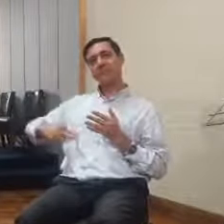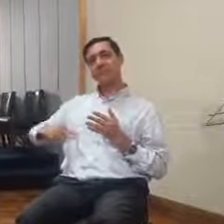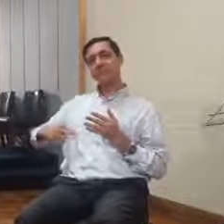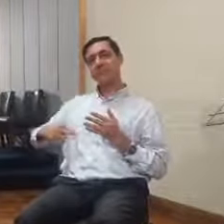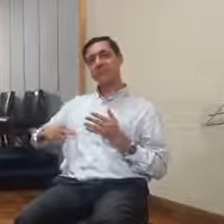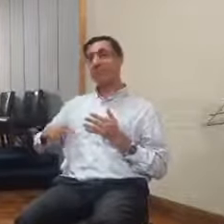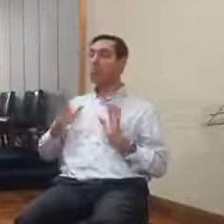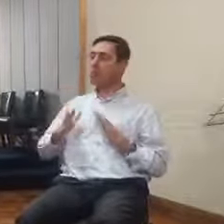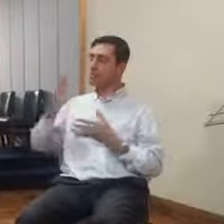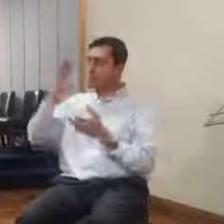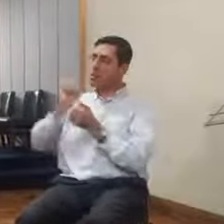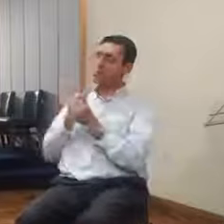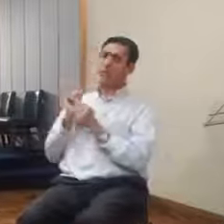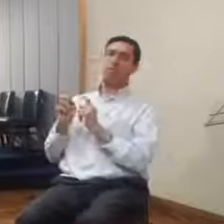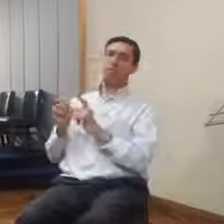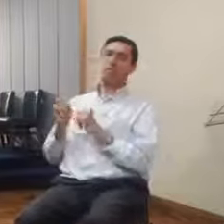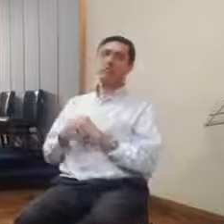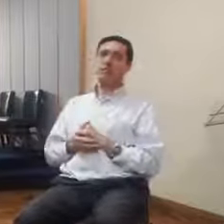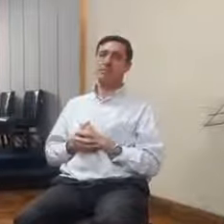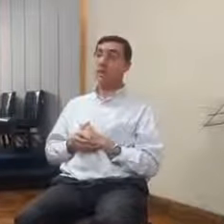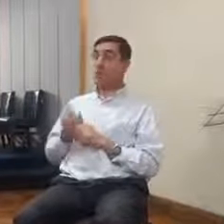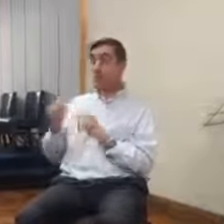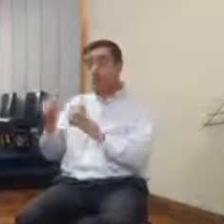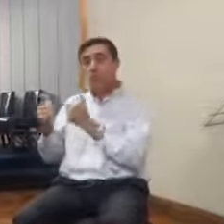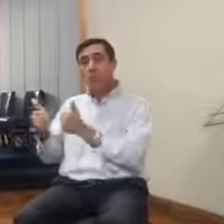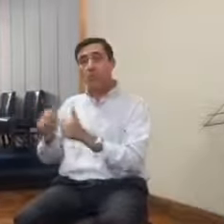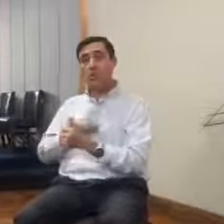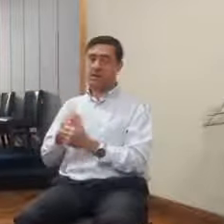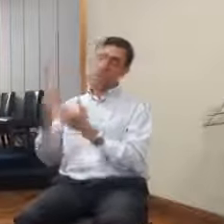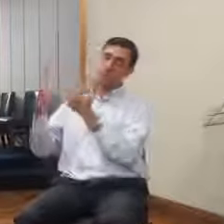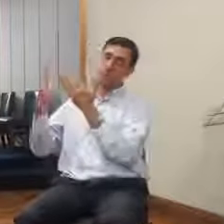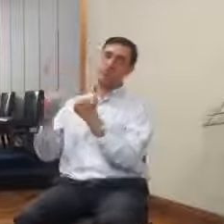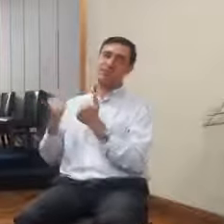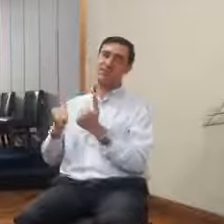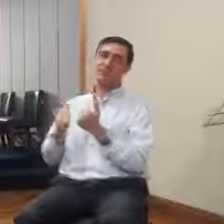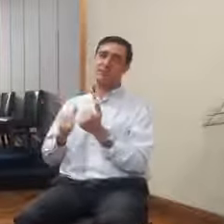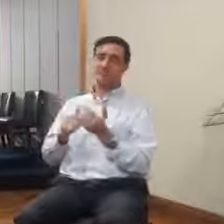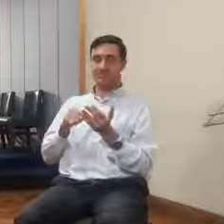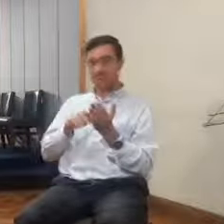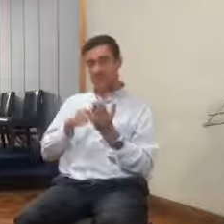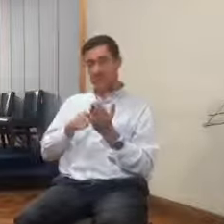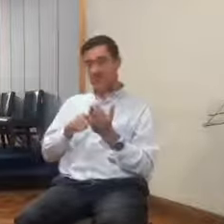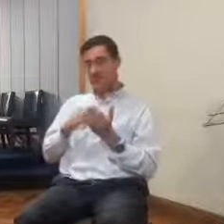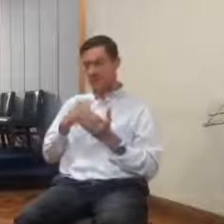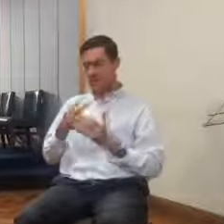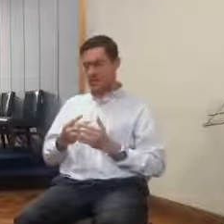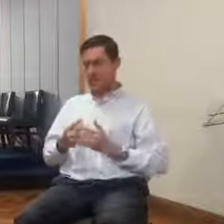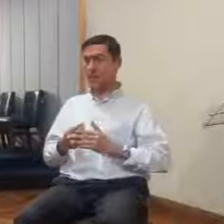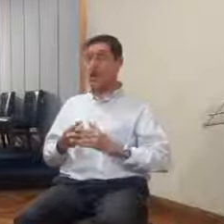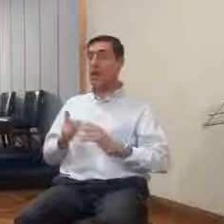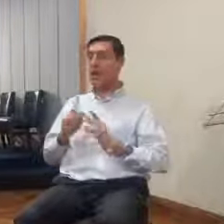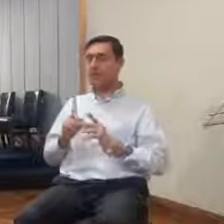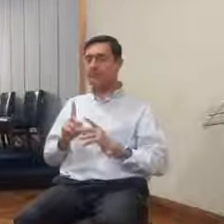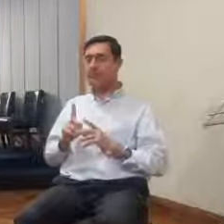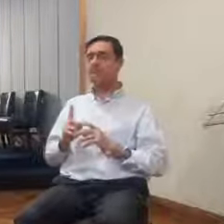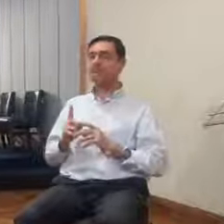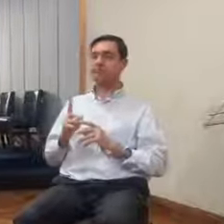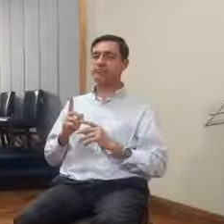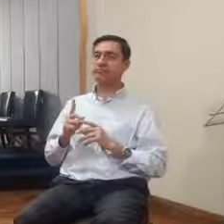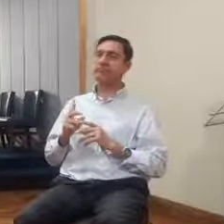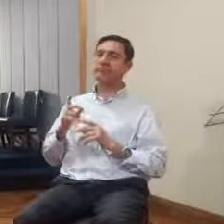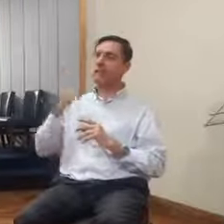that. That's a blessing. The psalmist has here in mind God's perpetual care of